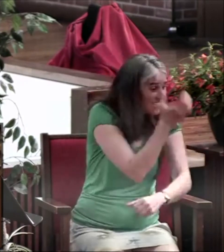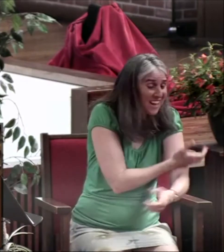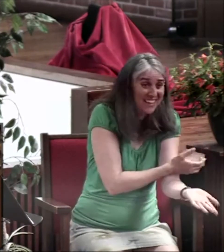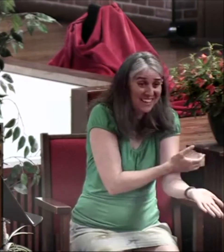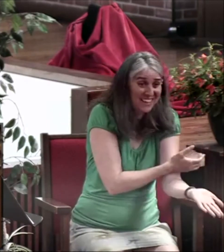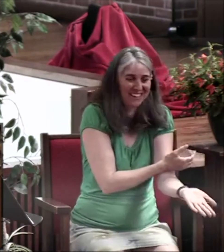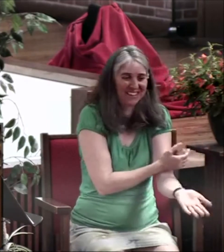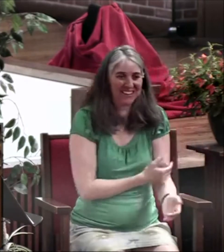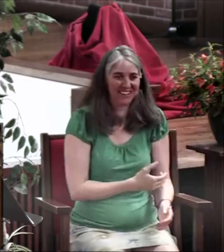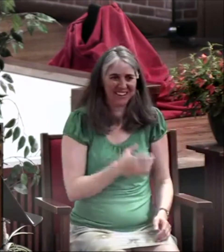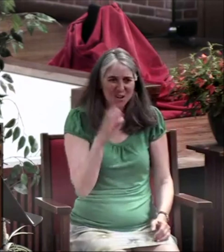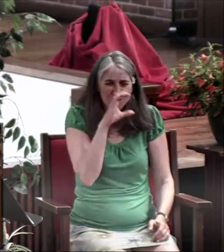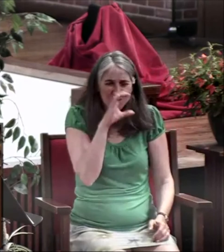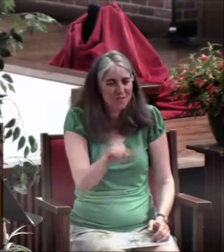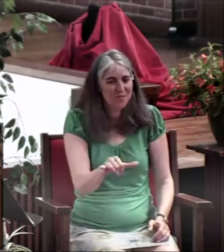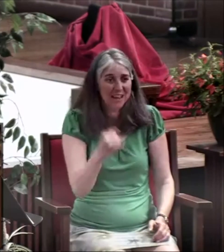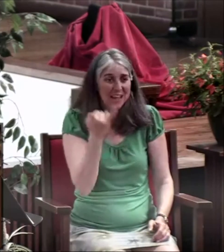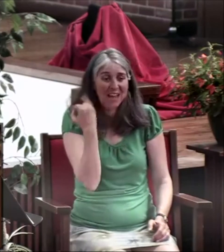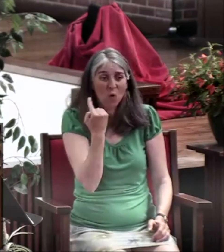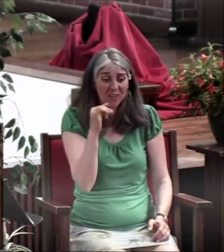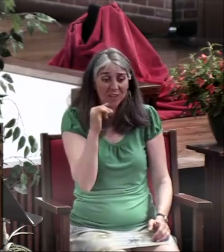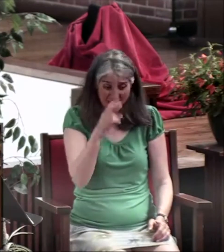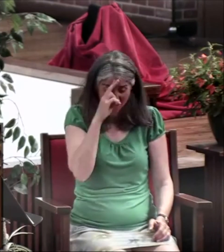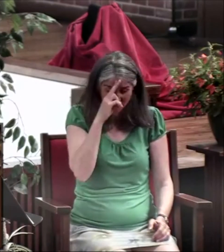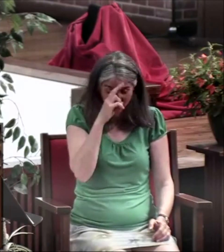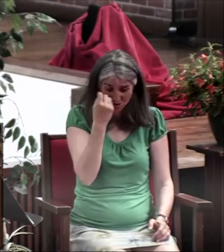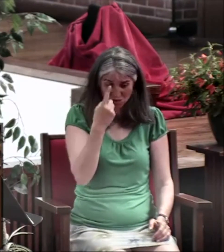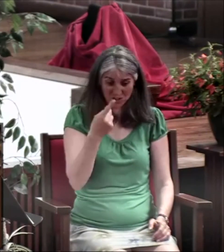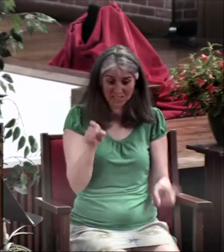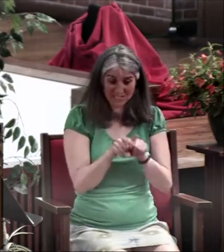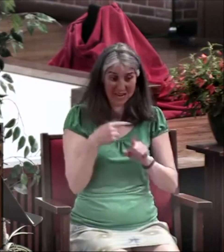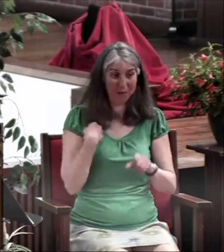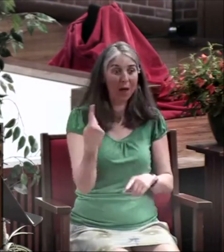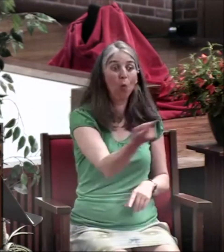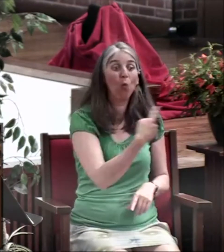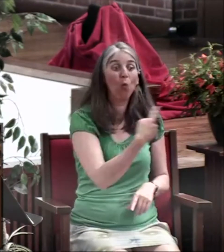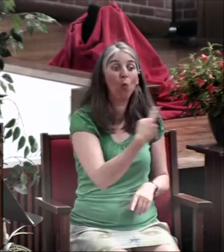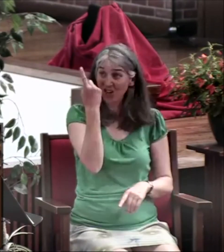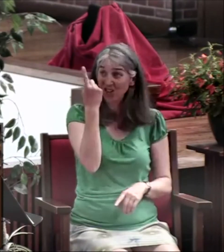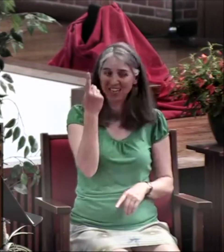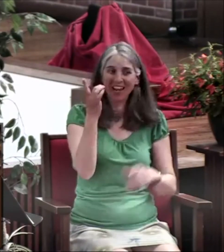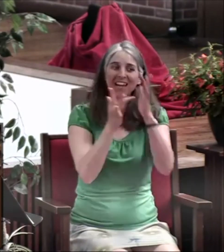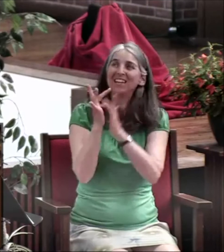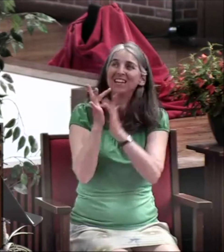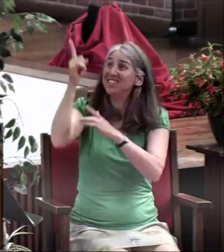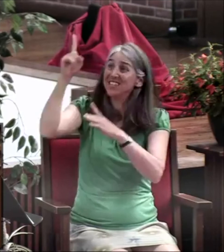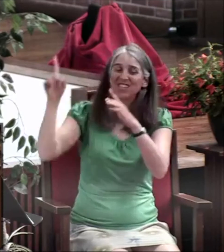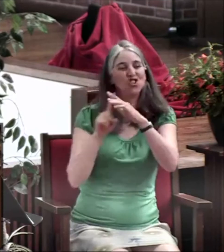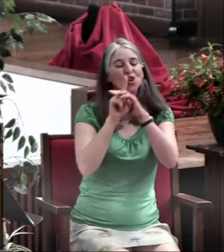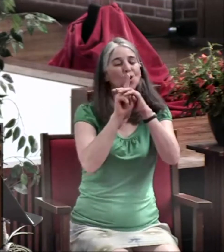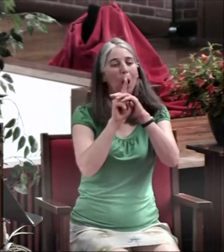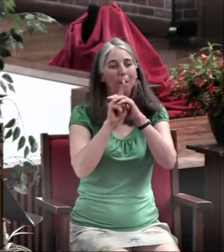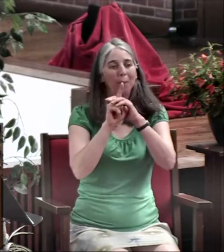And I'm thinking about, if only that uncle understood what you and I understand. That Jesus showed up, that God showed